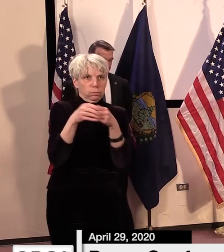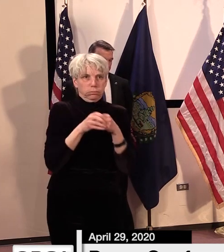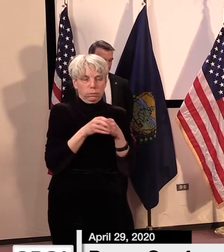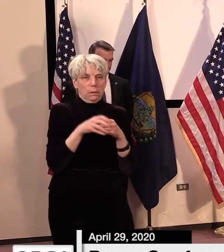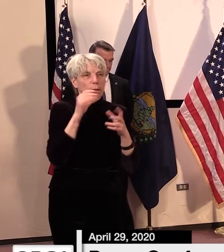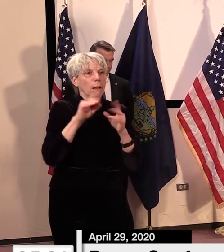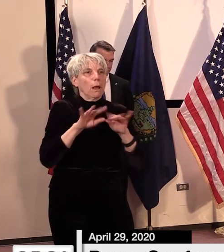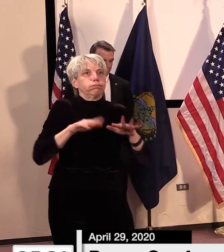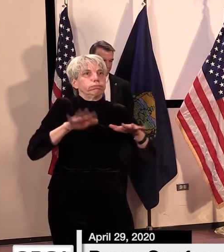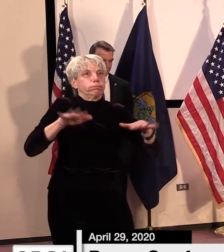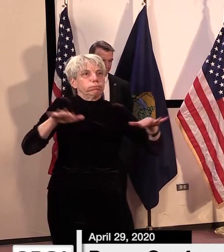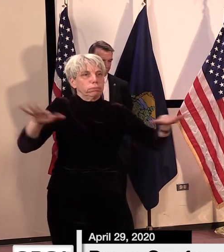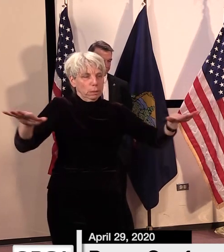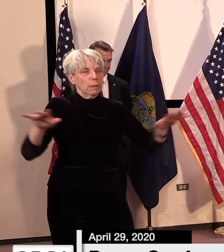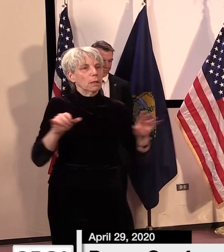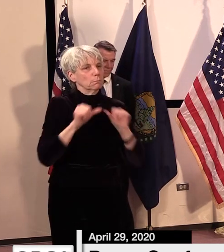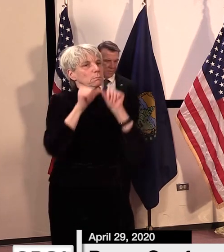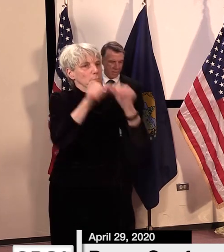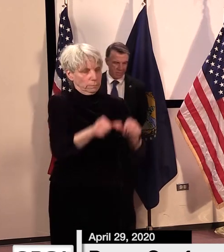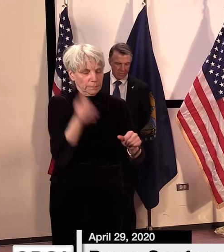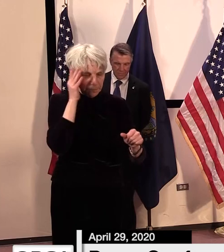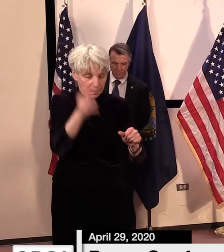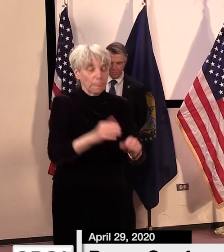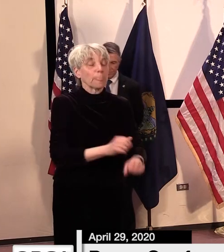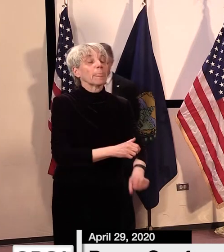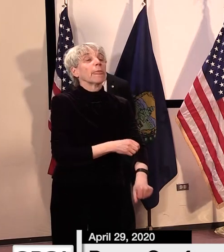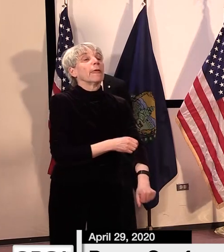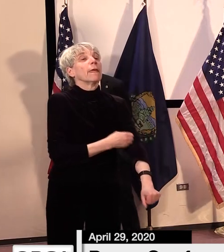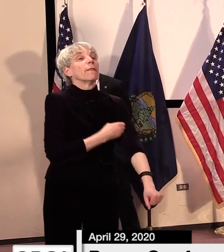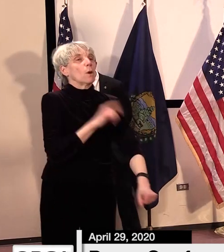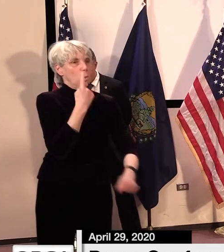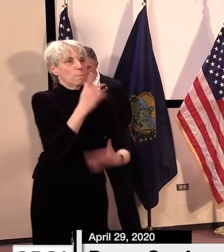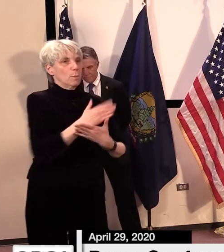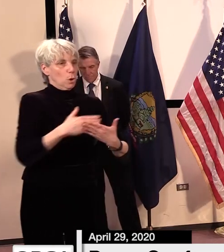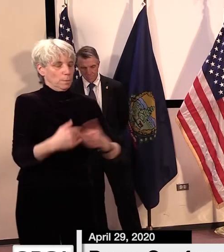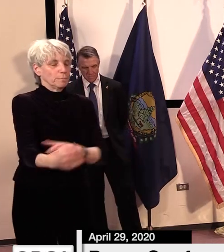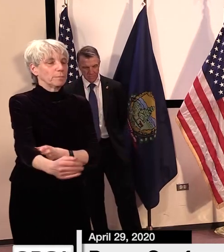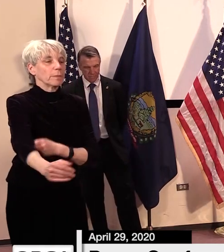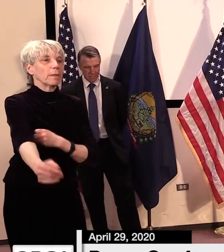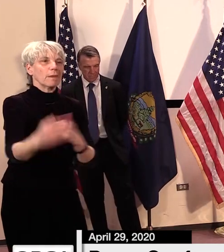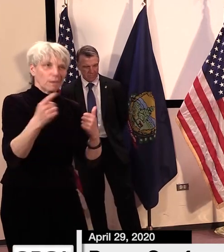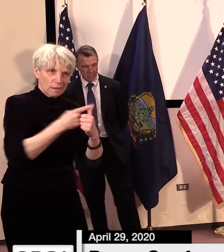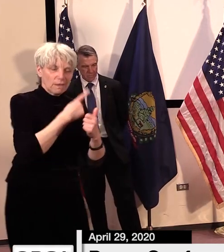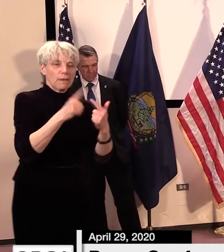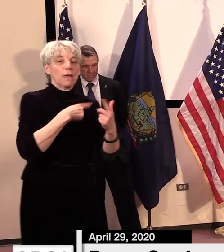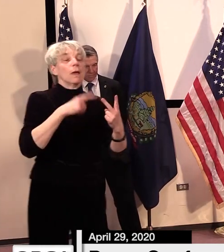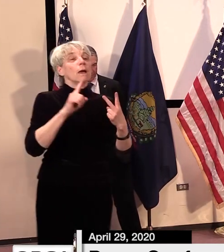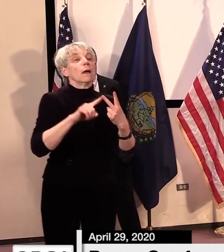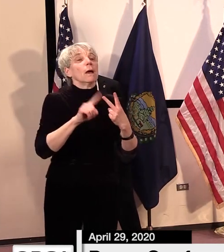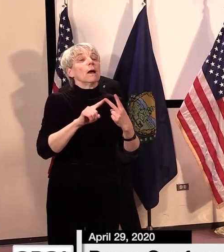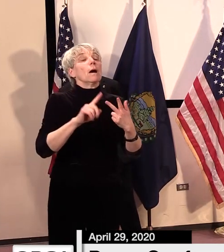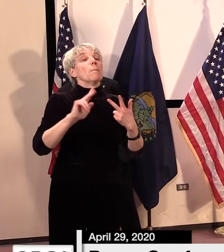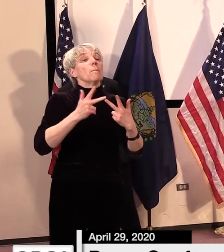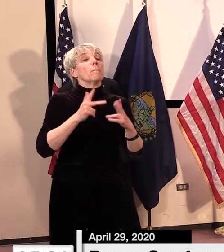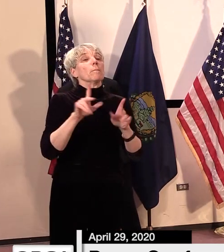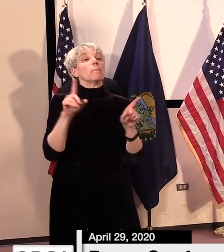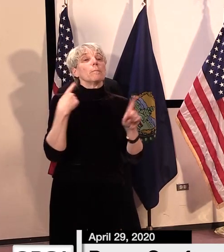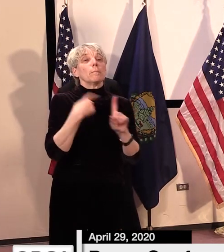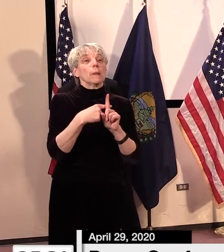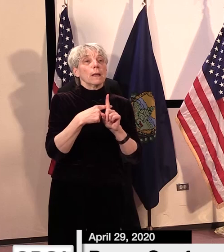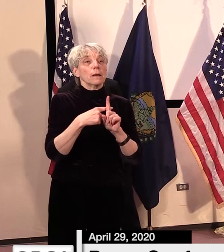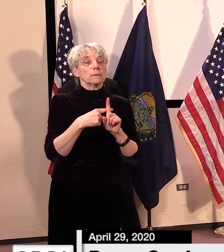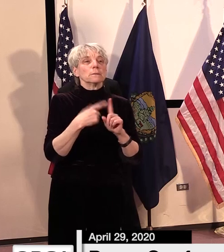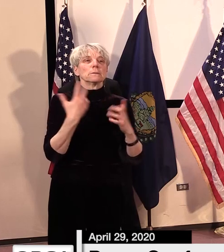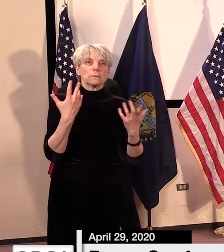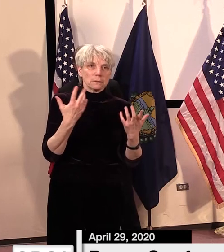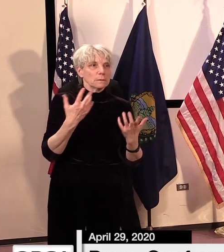future. Another part of the strategy, obviously, when you combine all of that, is eventually going to impact